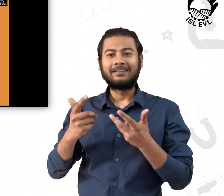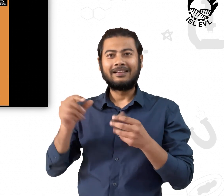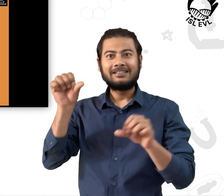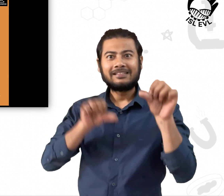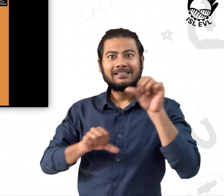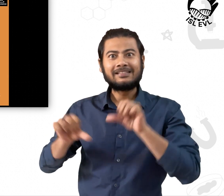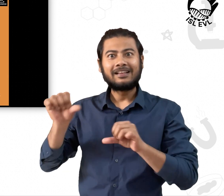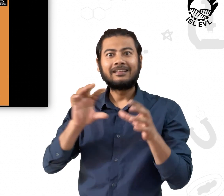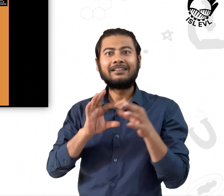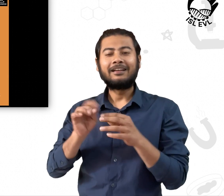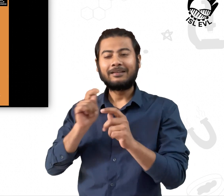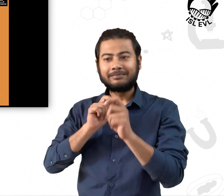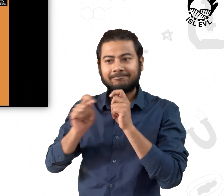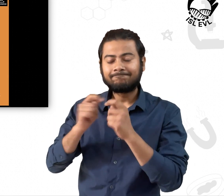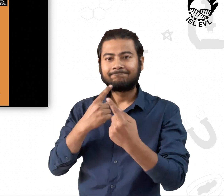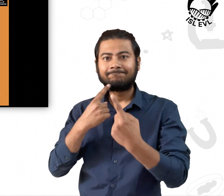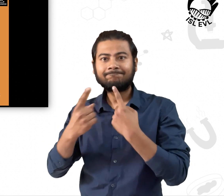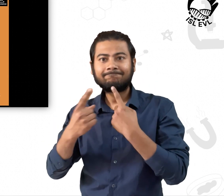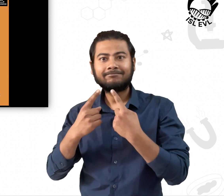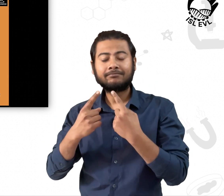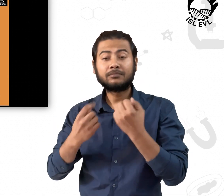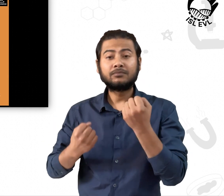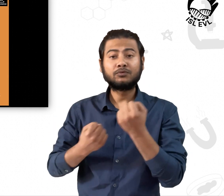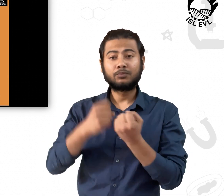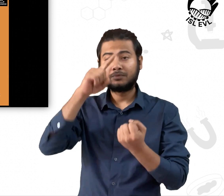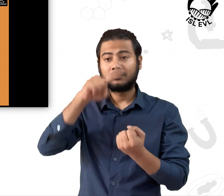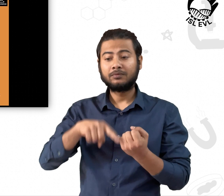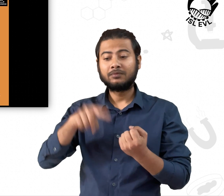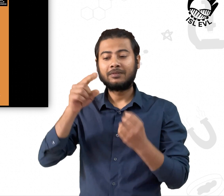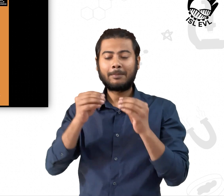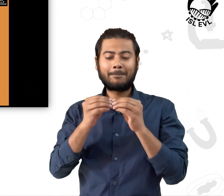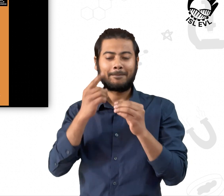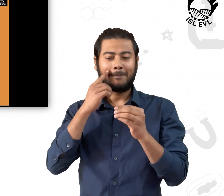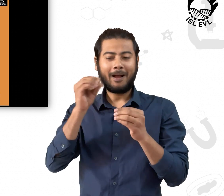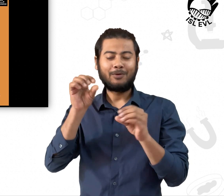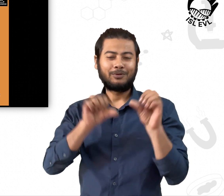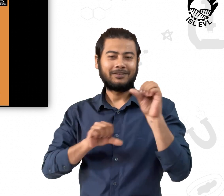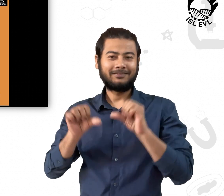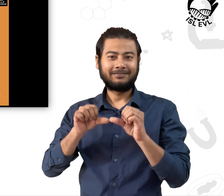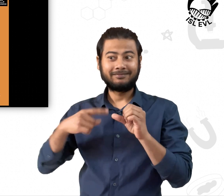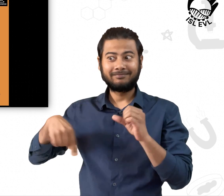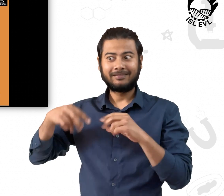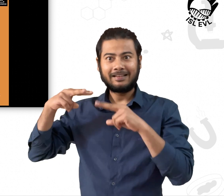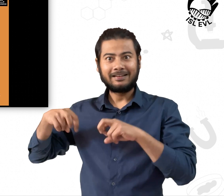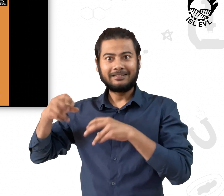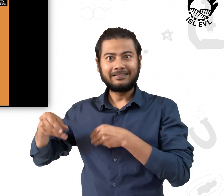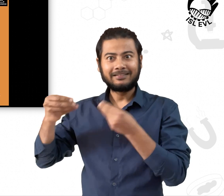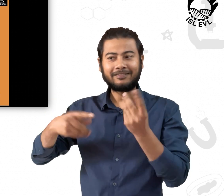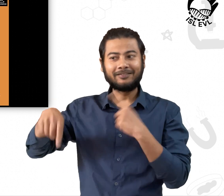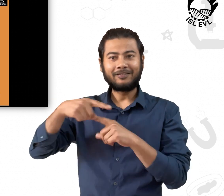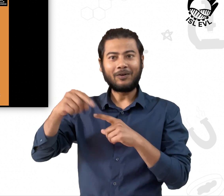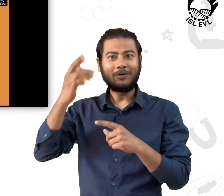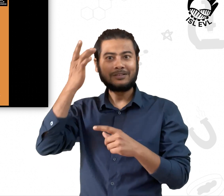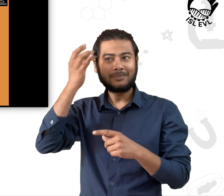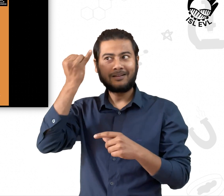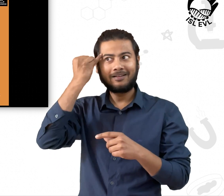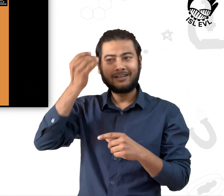podcast supported by India Bioscience. where we do the research for you to get smarter. Join us as